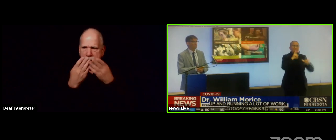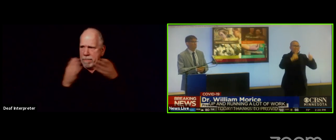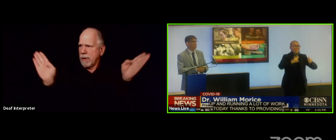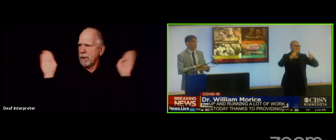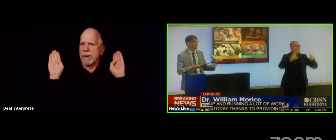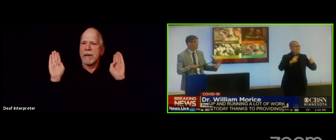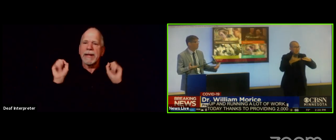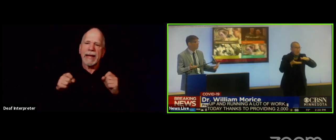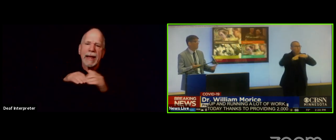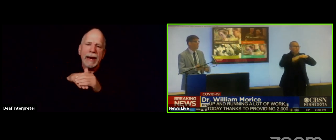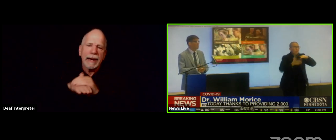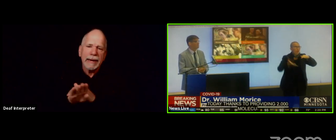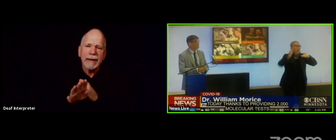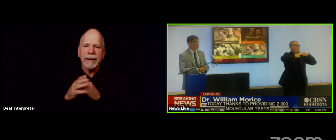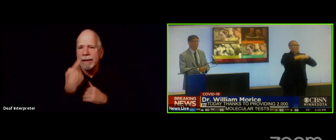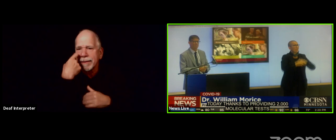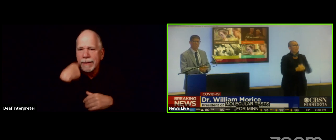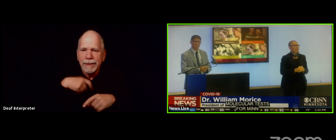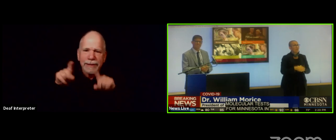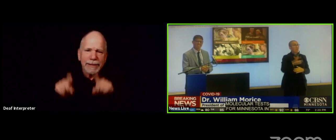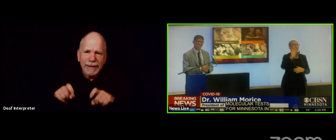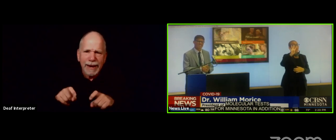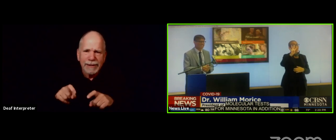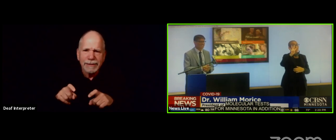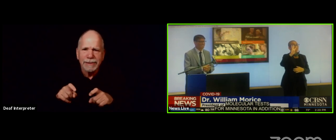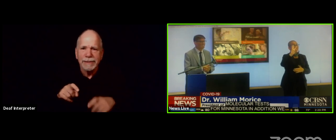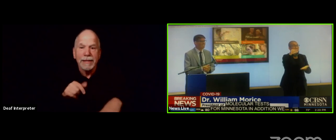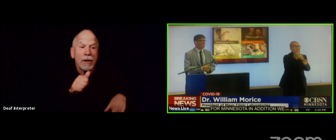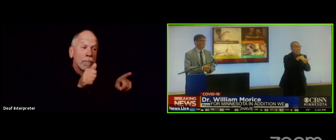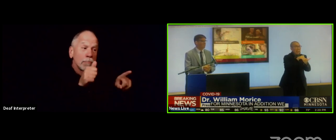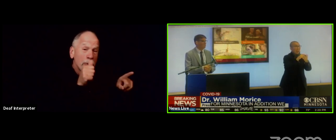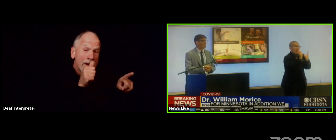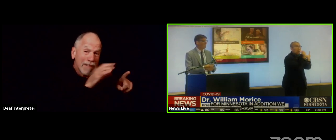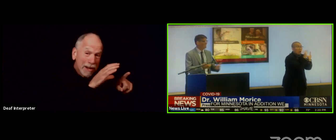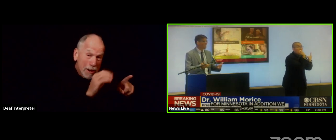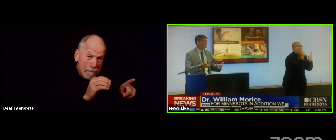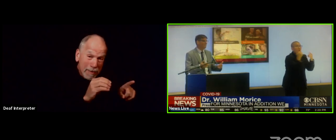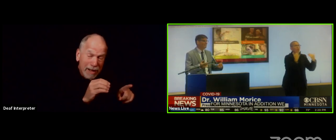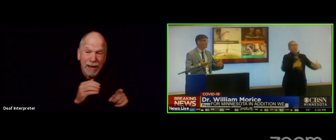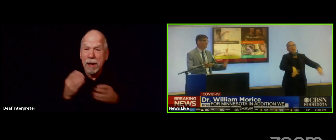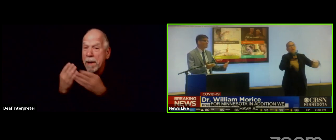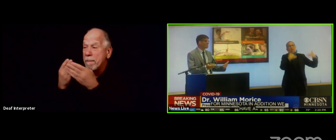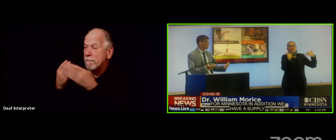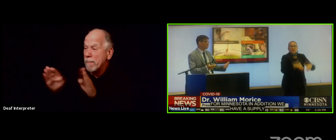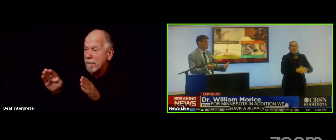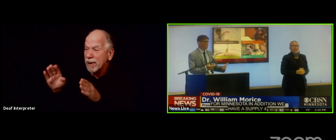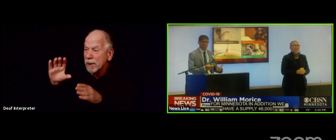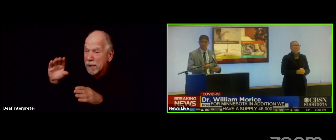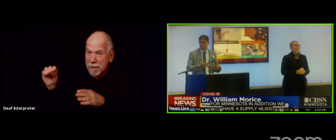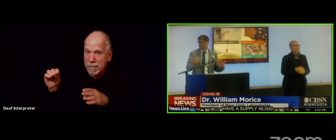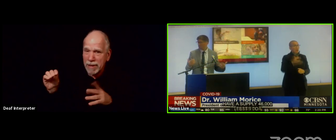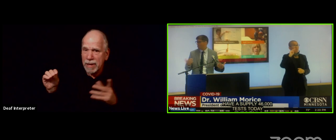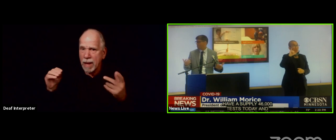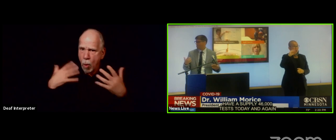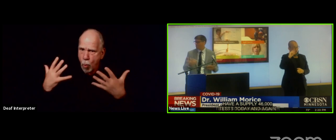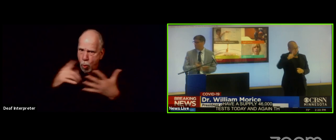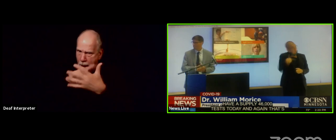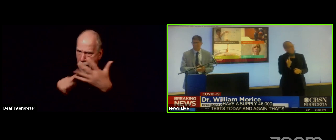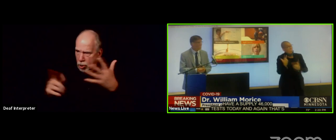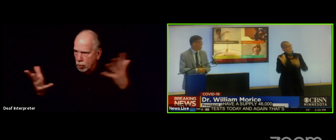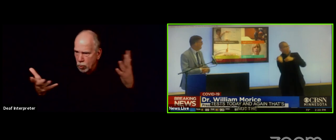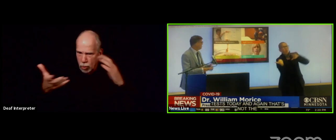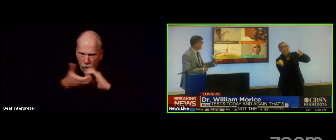we have supplied 46,000 serologic tests today. So, and again, that's not a Mayo Clinic alone thing. That's Mayo Clinic in partnership with